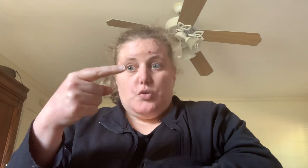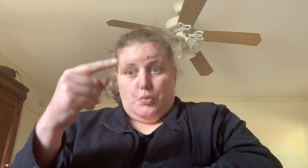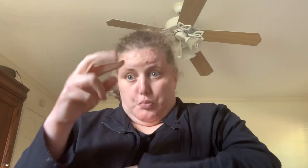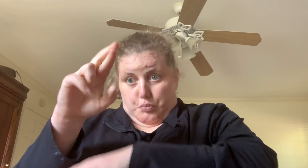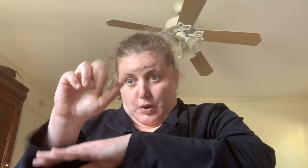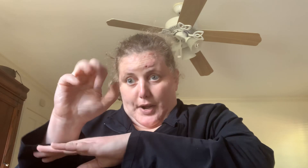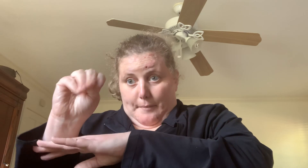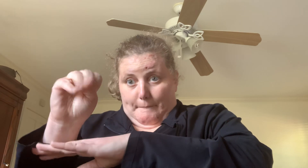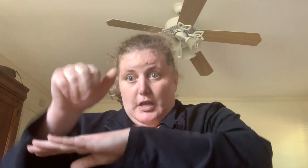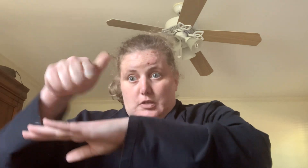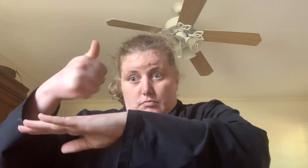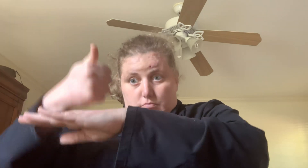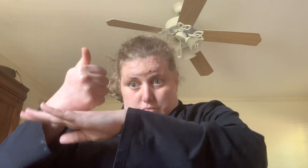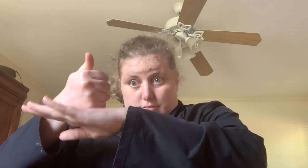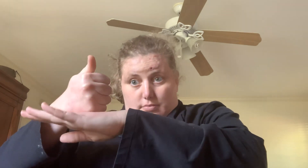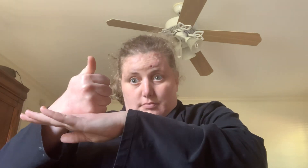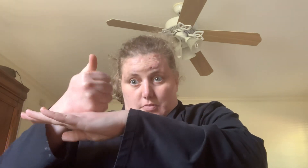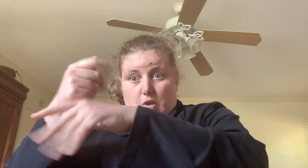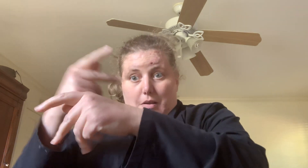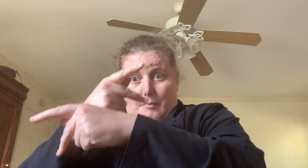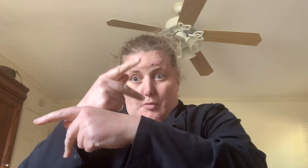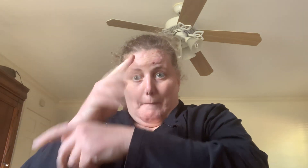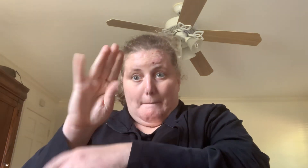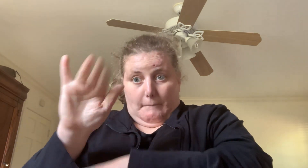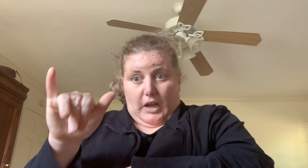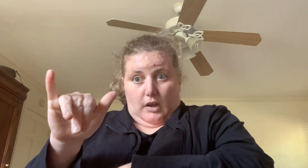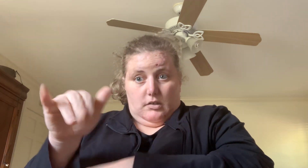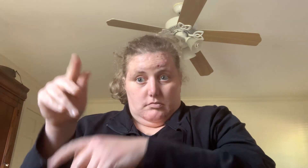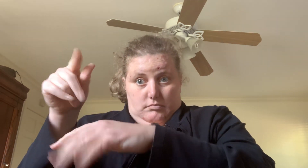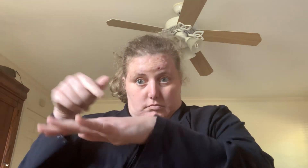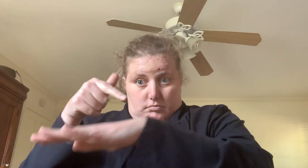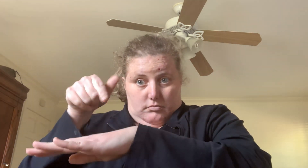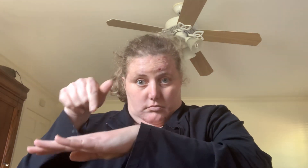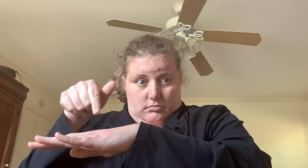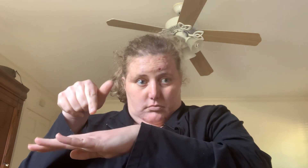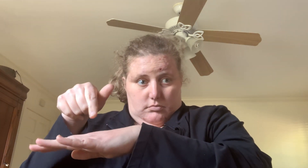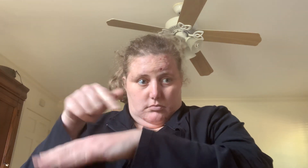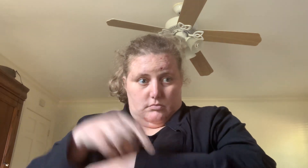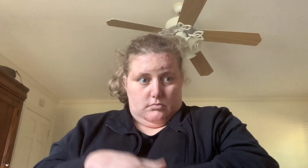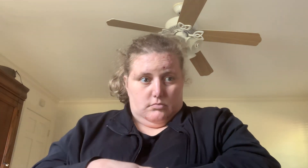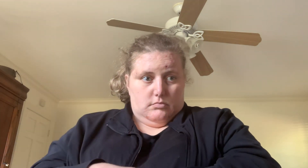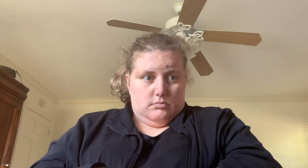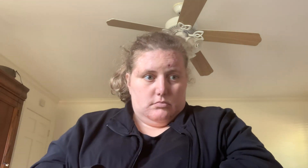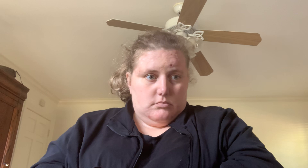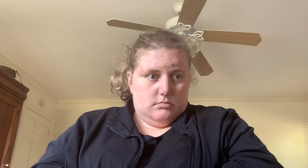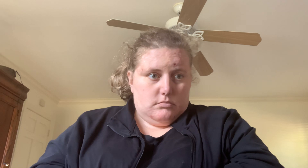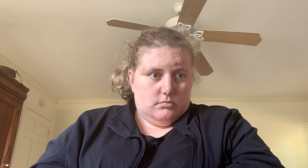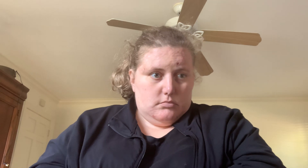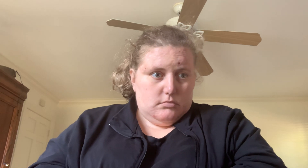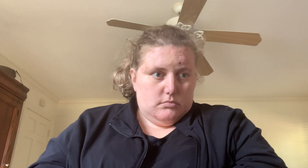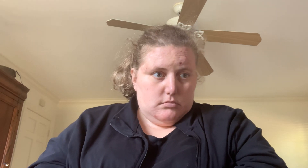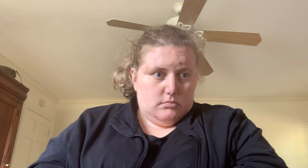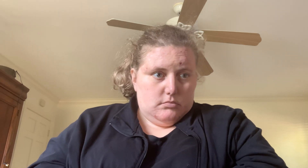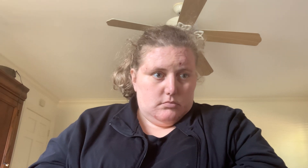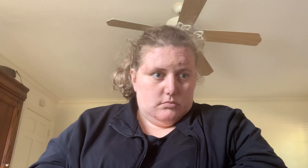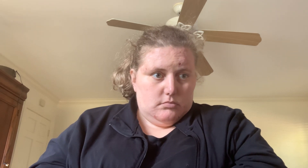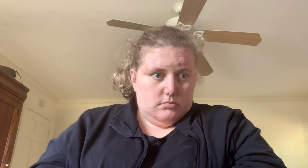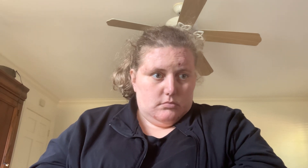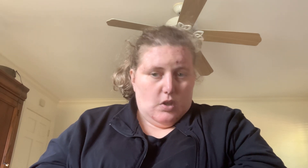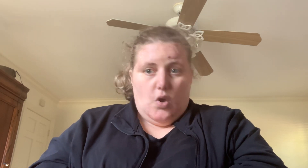by grams. The weight of HCl is, the weight of 1 mole of HCl